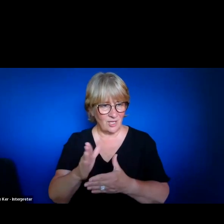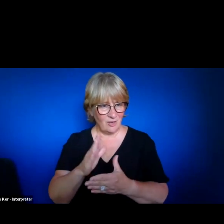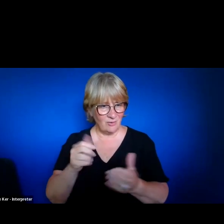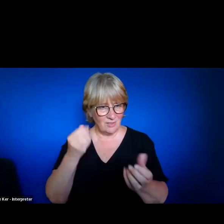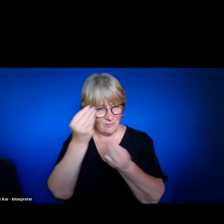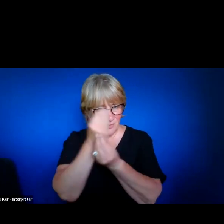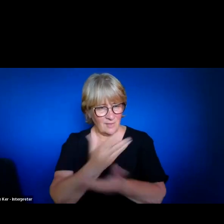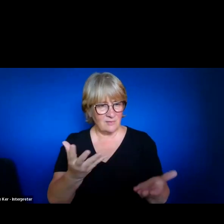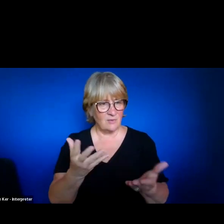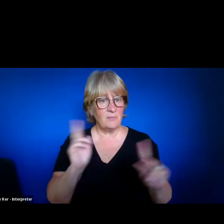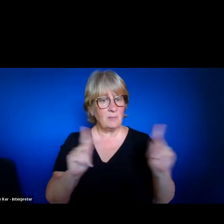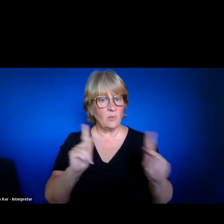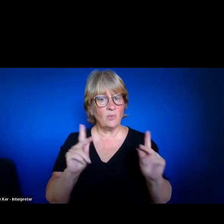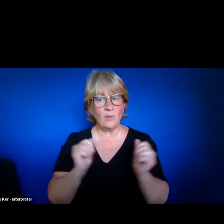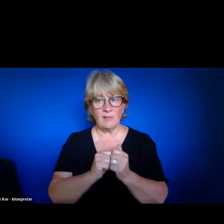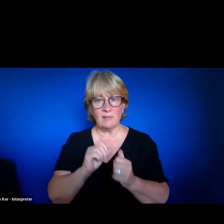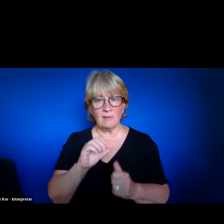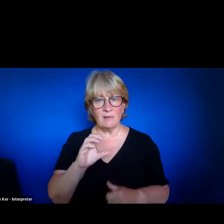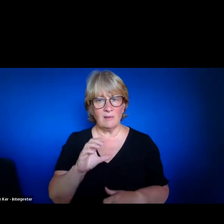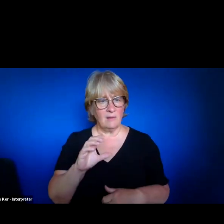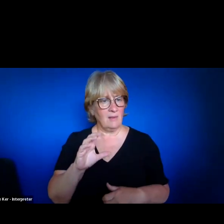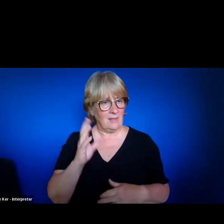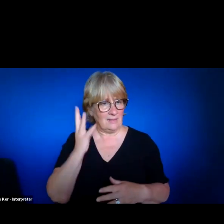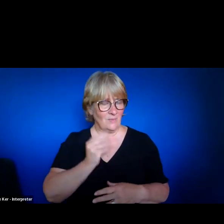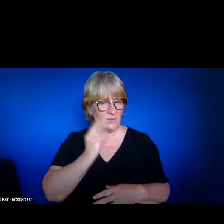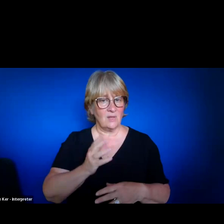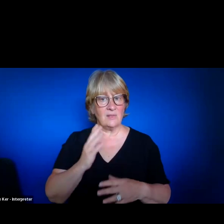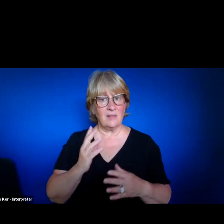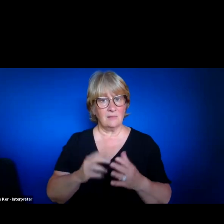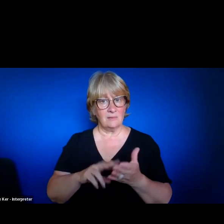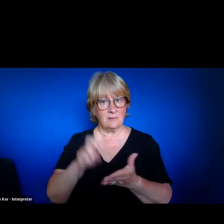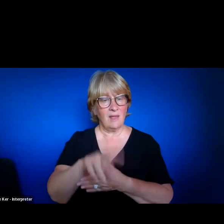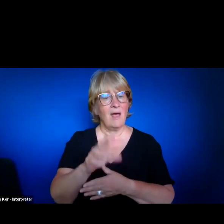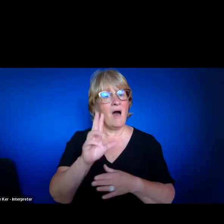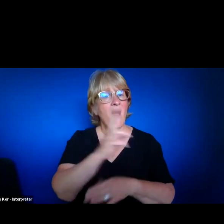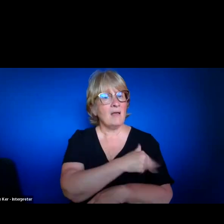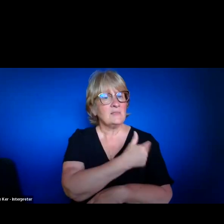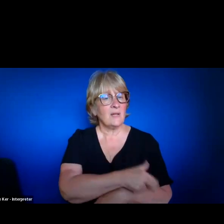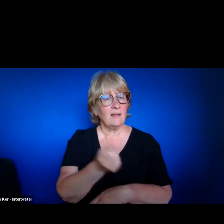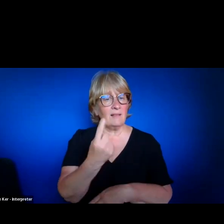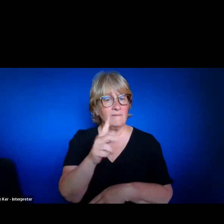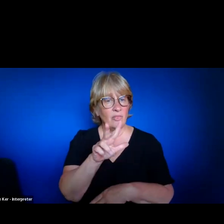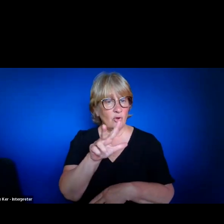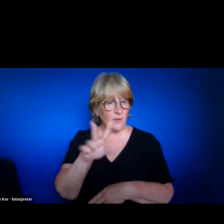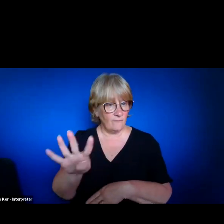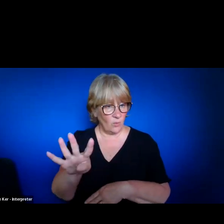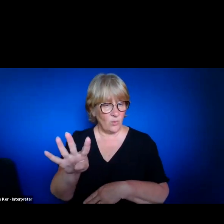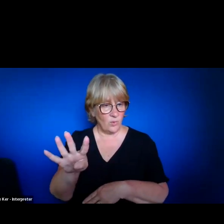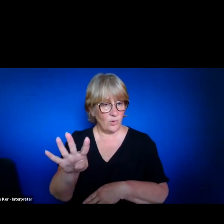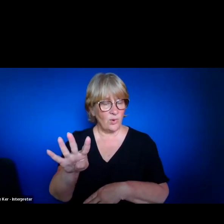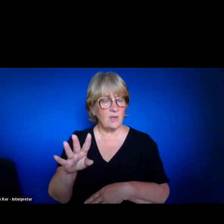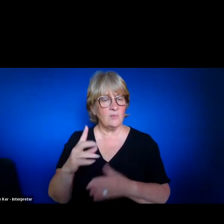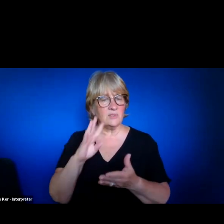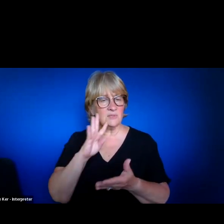people with lived experience. And then we're going to dive into House Bill 1134 and its implications for the CRIS work. So Betsy's going to